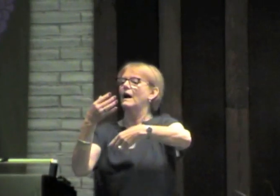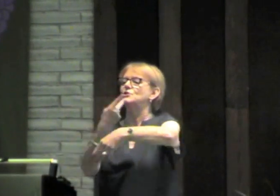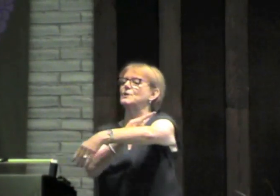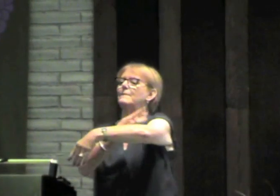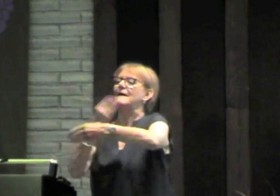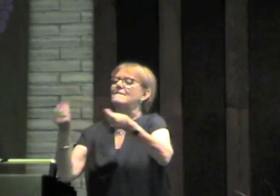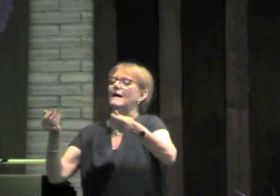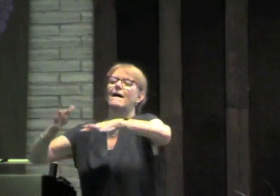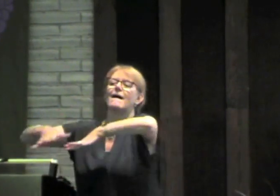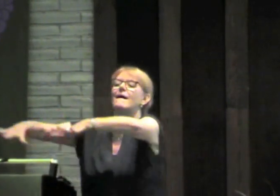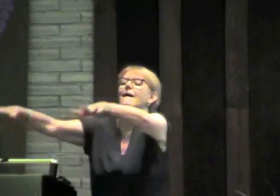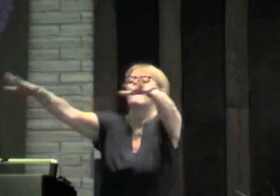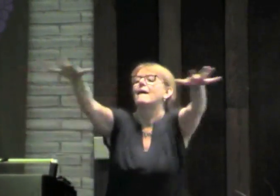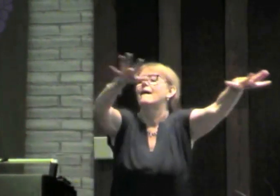at the same place.